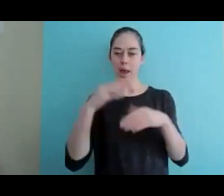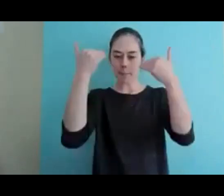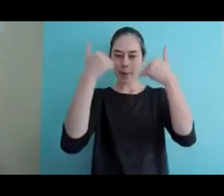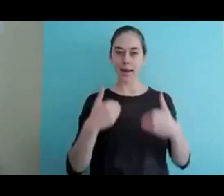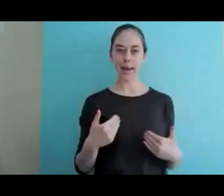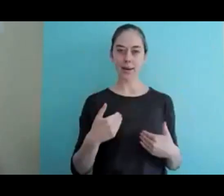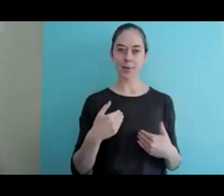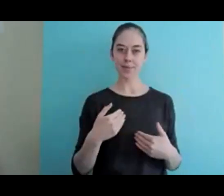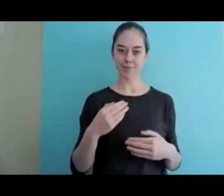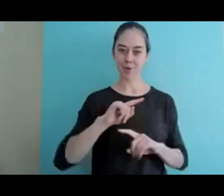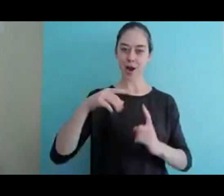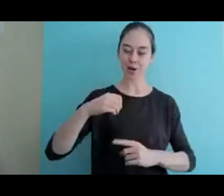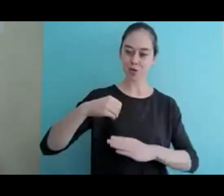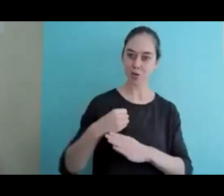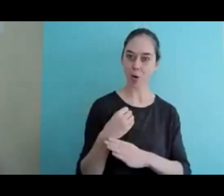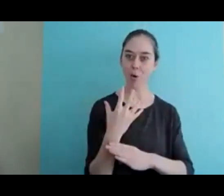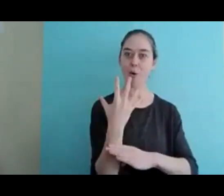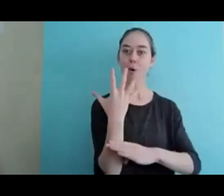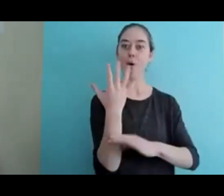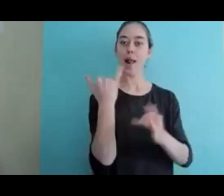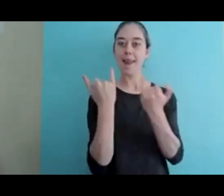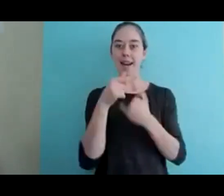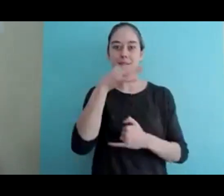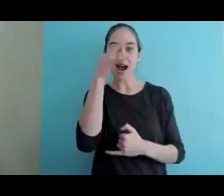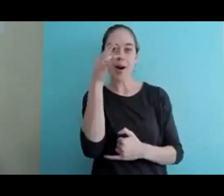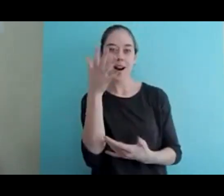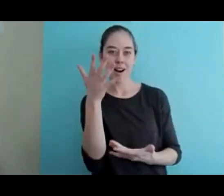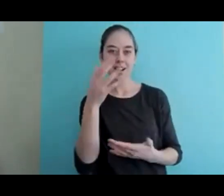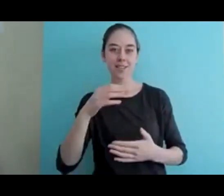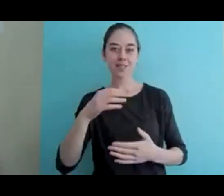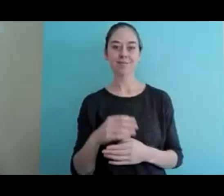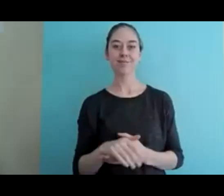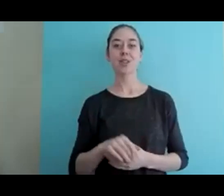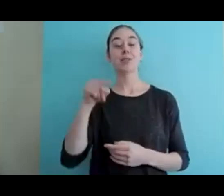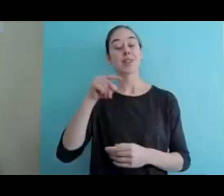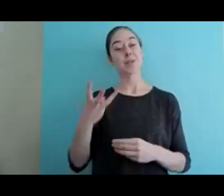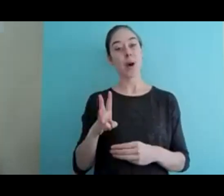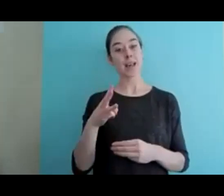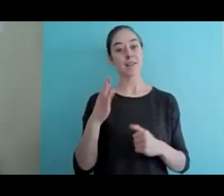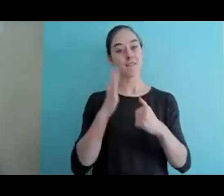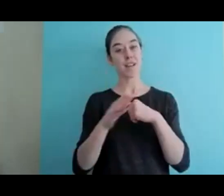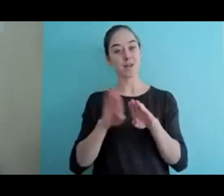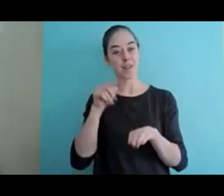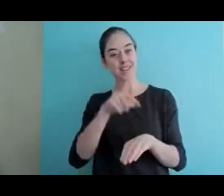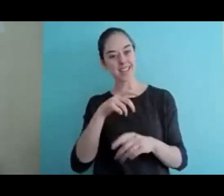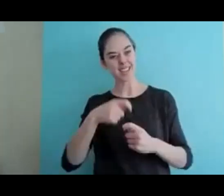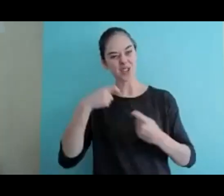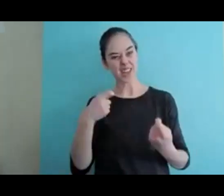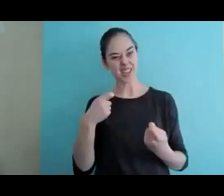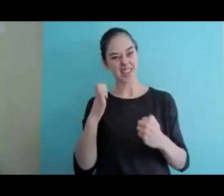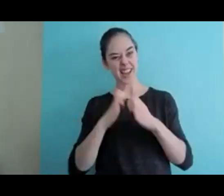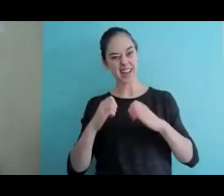we bloom. We bloom a little bit more every time. So that's why I always finish with that at the end.